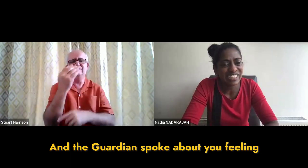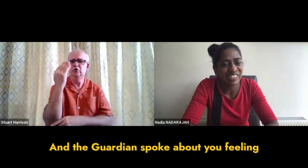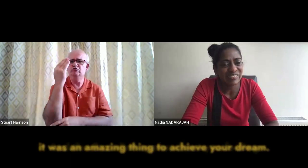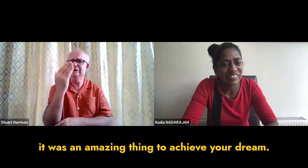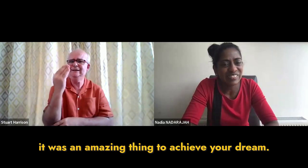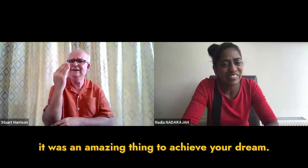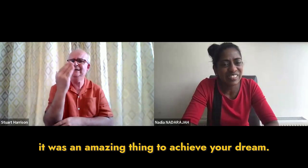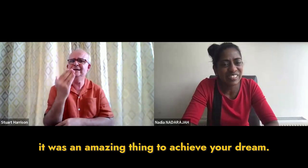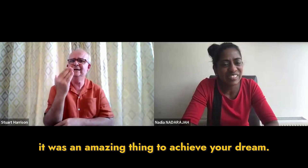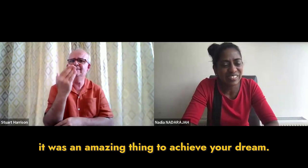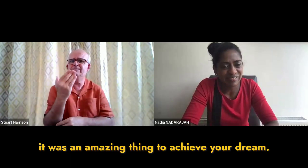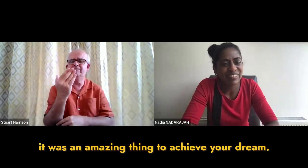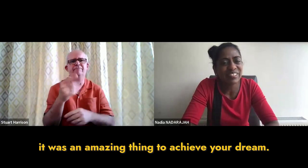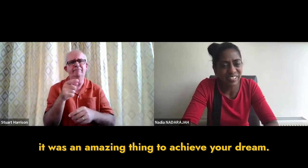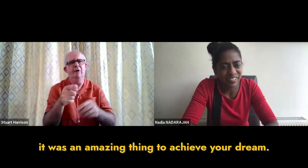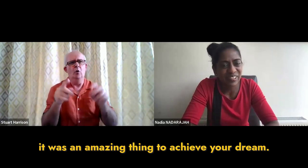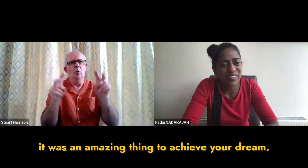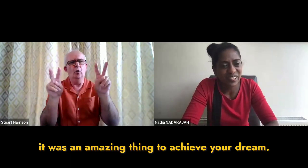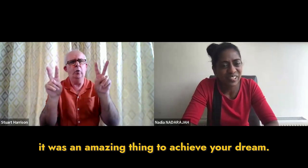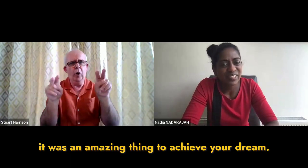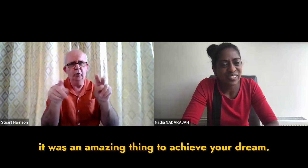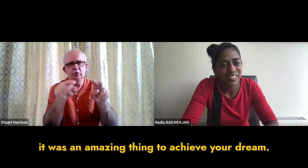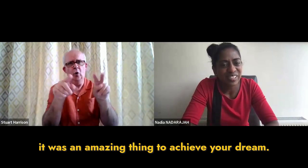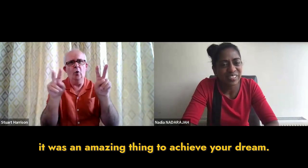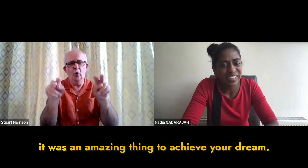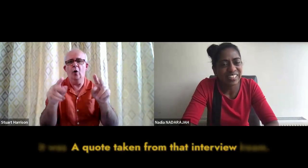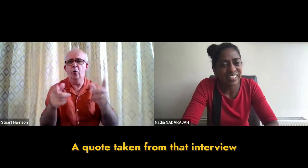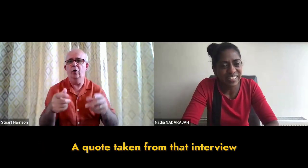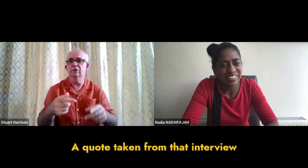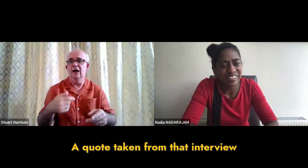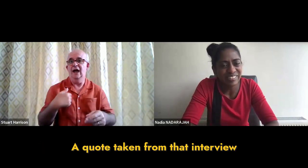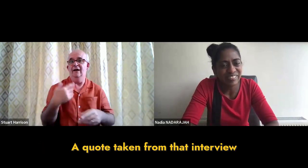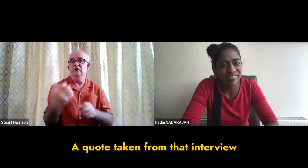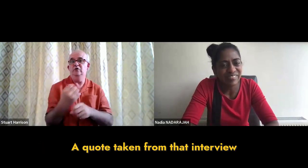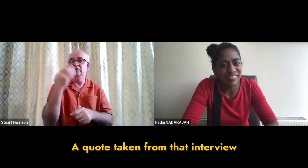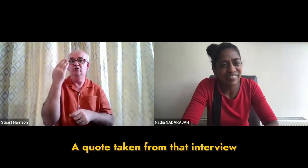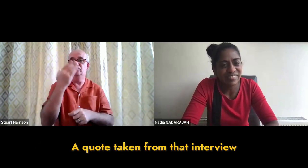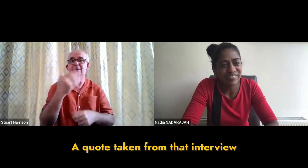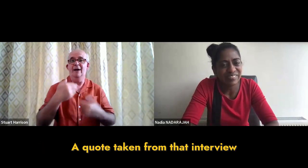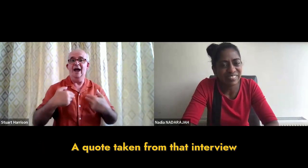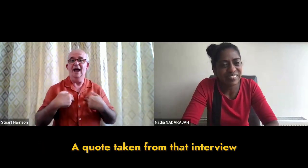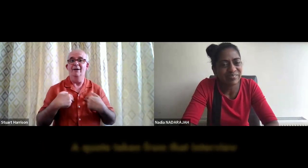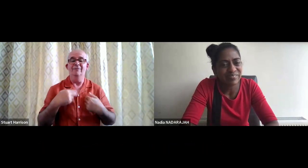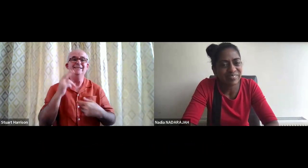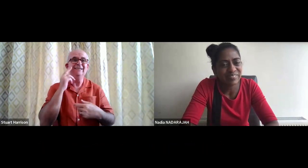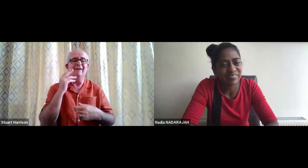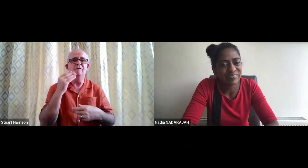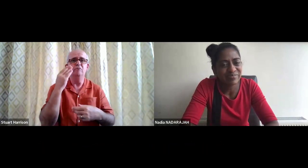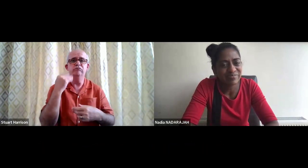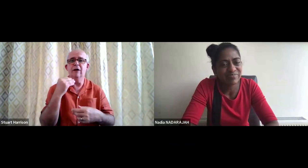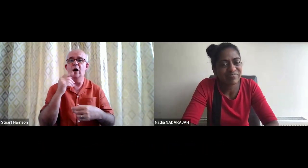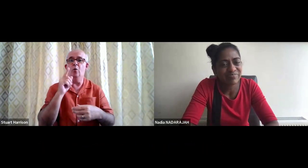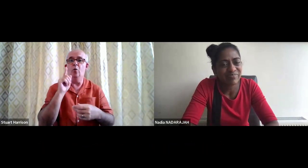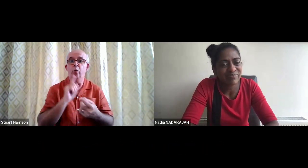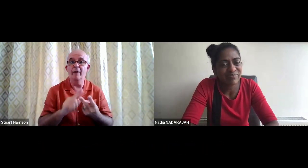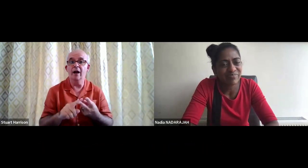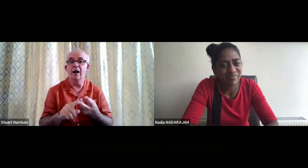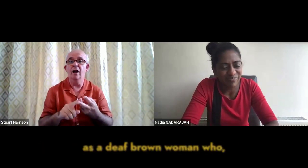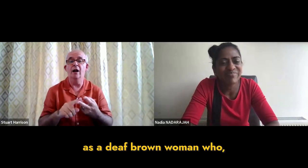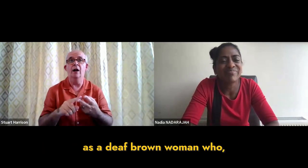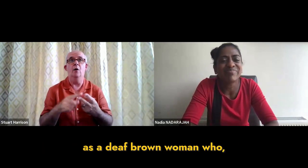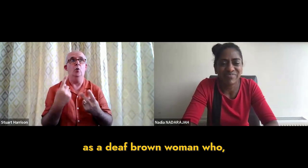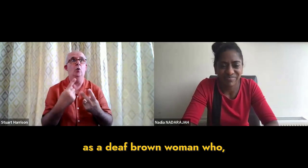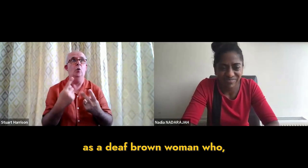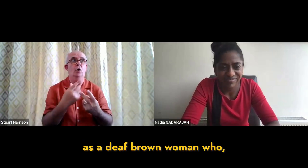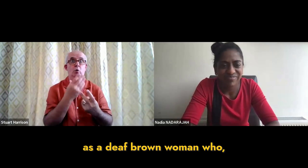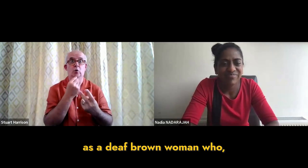feeling it was an amazing thing to achieve your dream. A quote taken from that interview. Um,